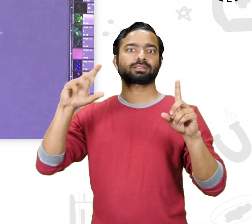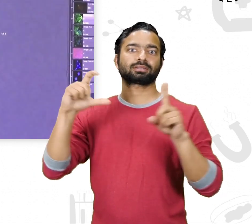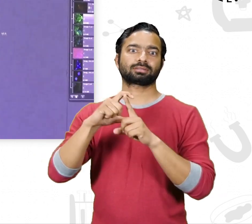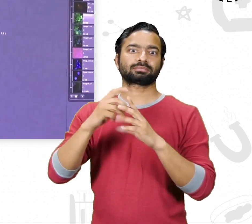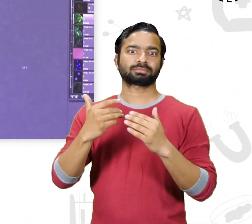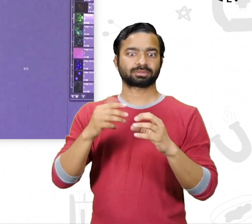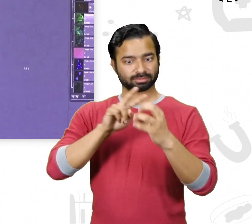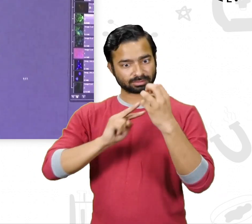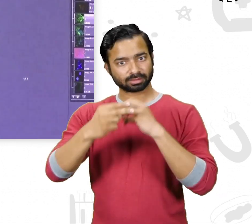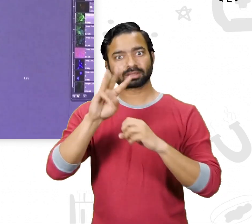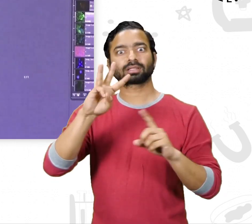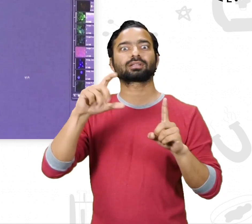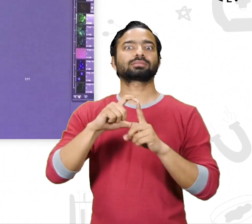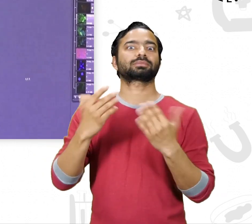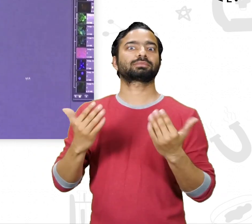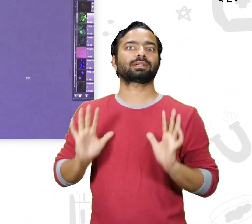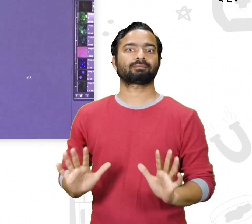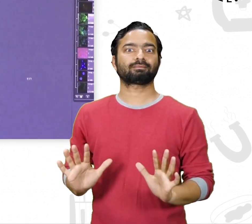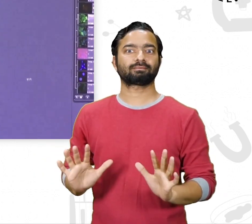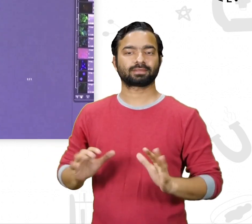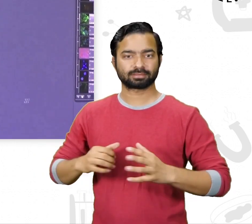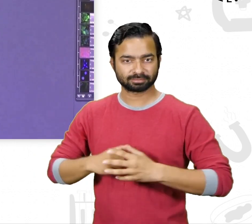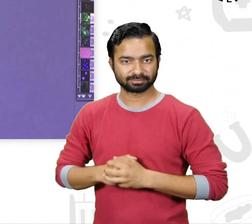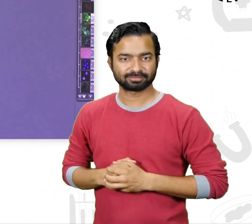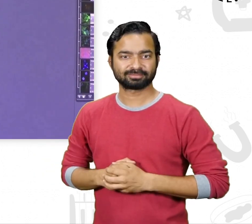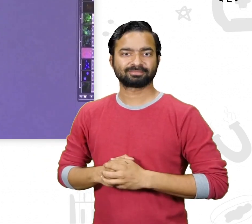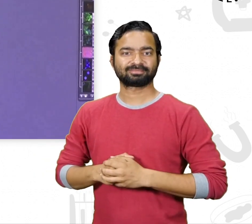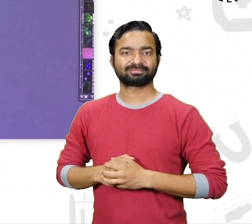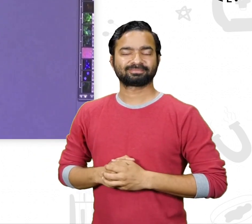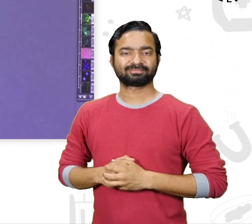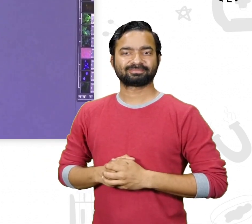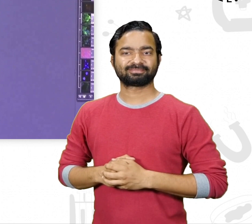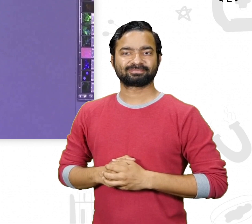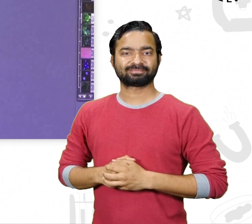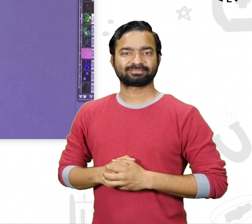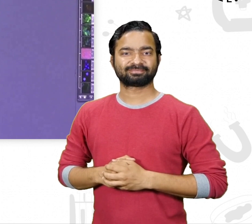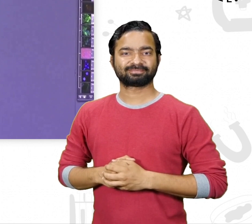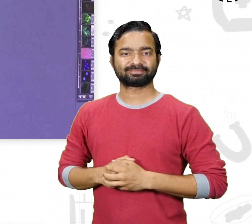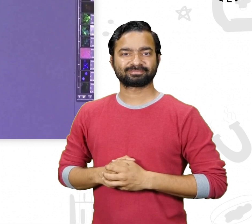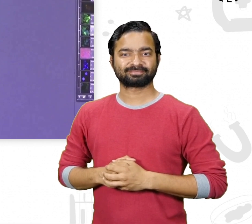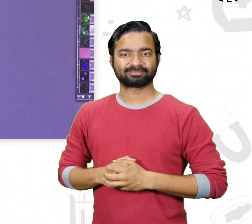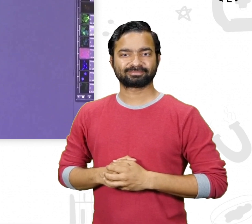This is also the image generated by this microscope.